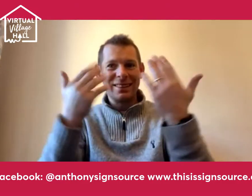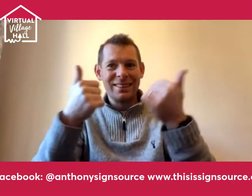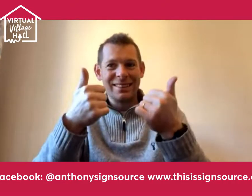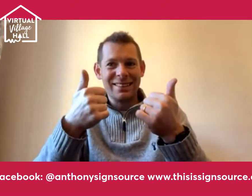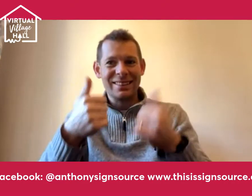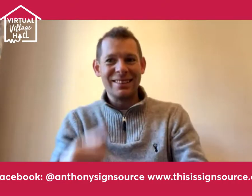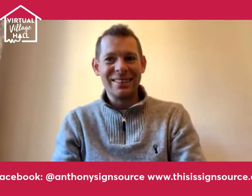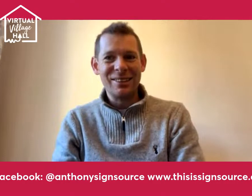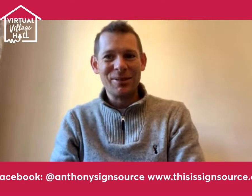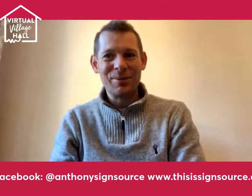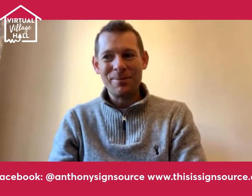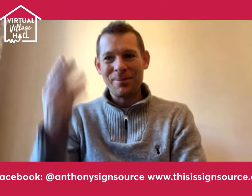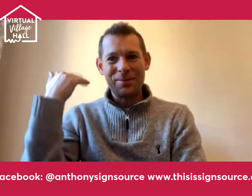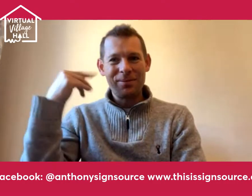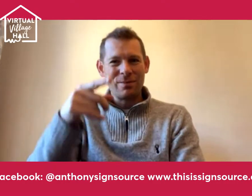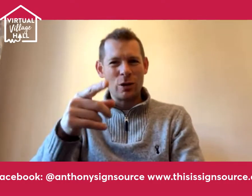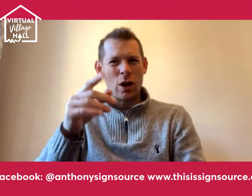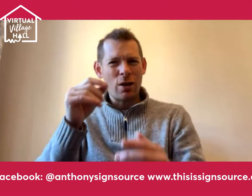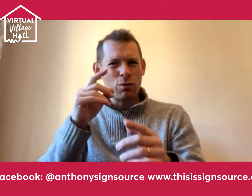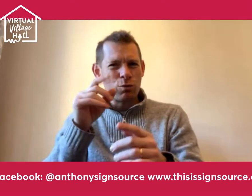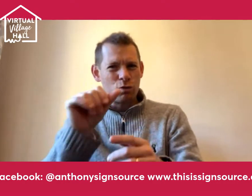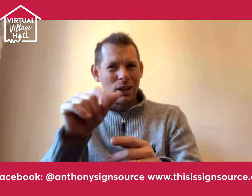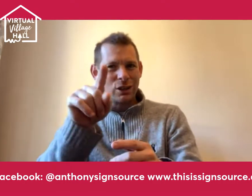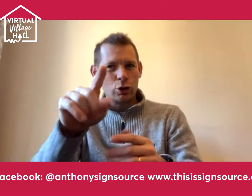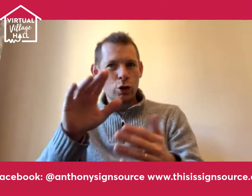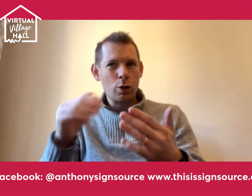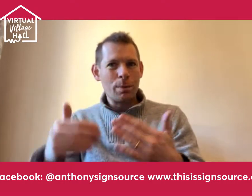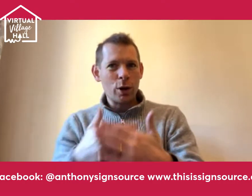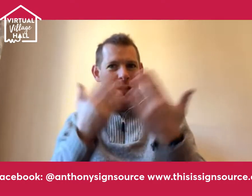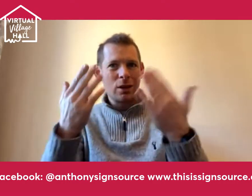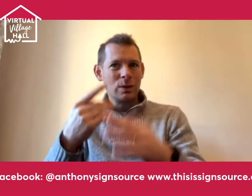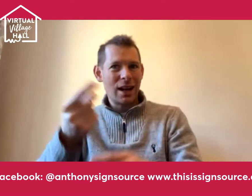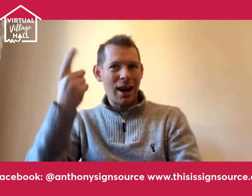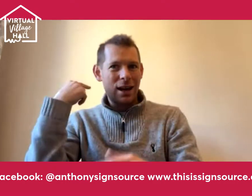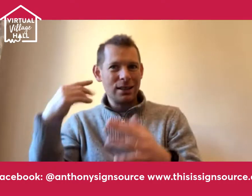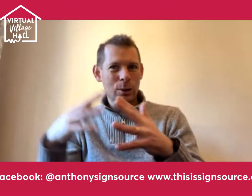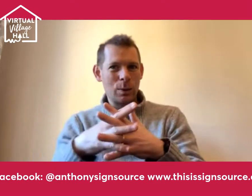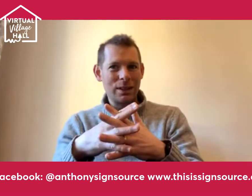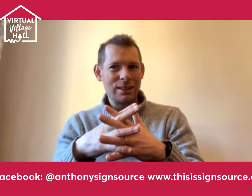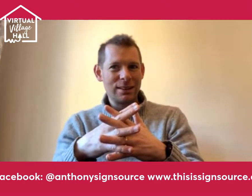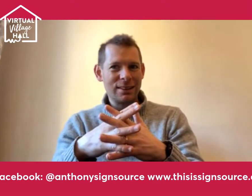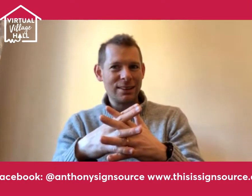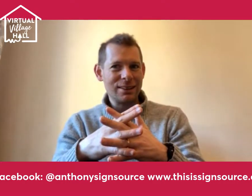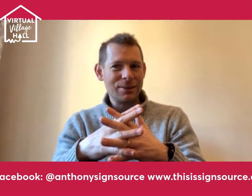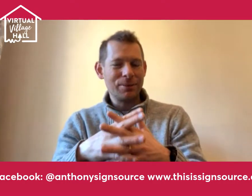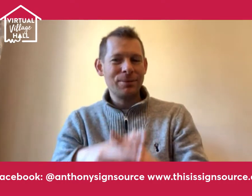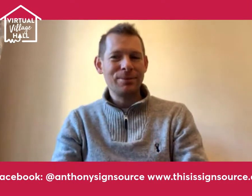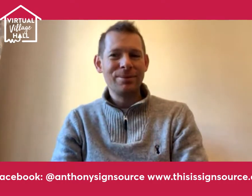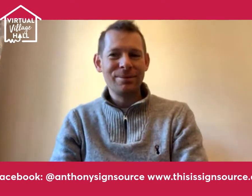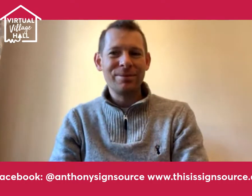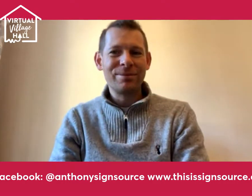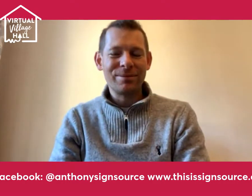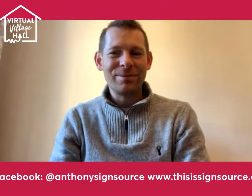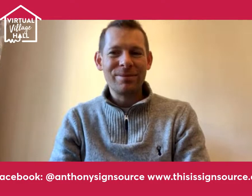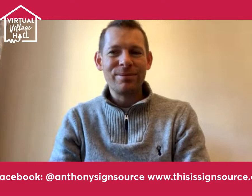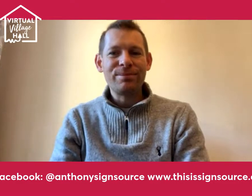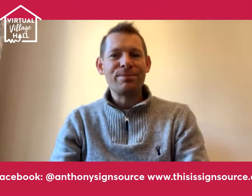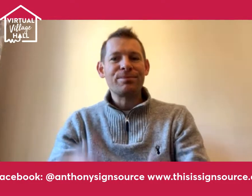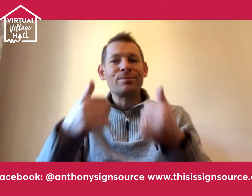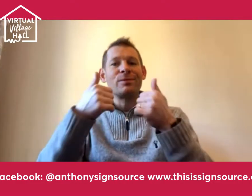So, Kellyanne, I hope you had a good birthday. I remember you were telling us it was your birthday, wasn't it, last week? So, I hope you had a good